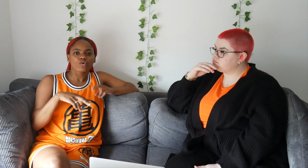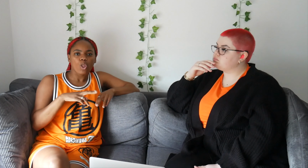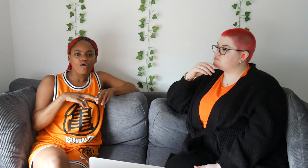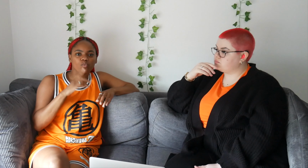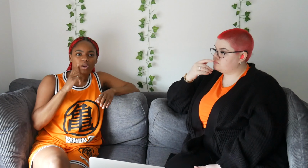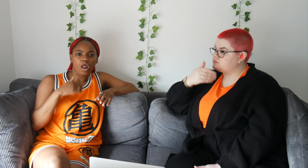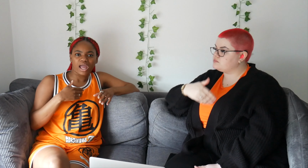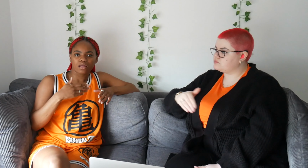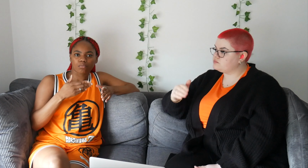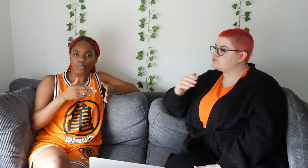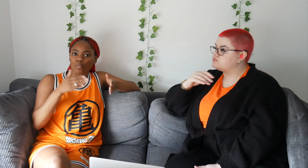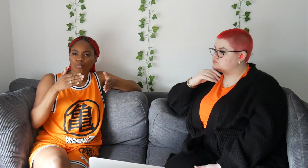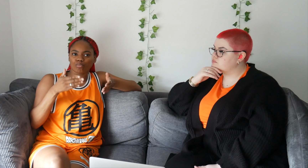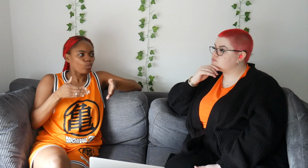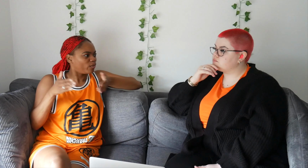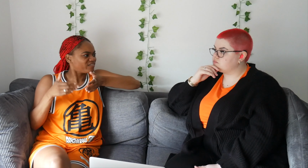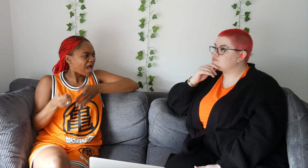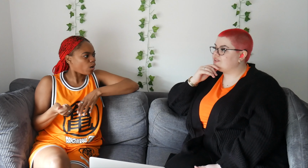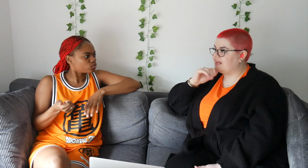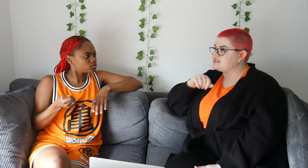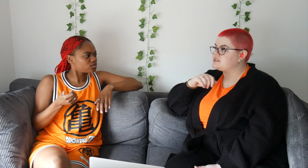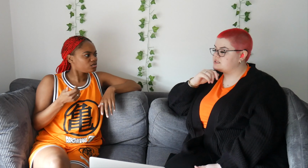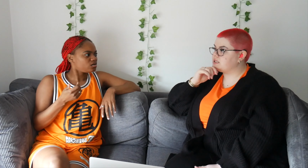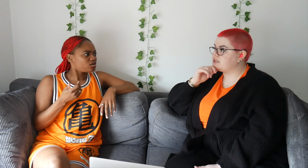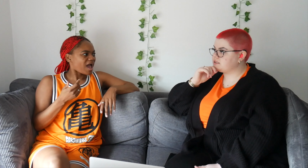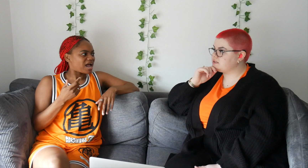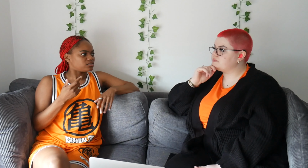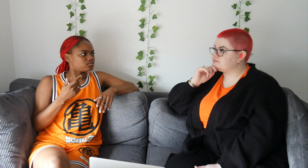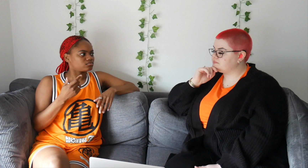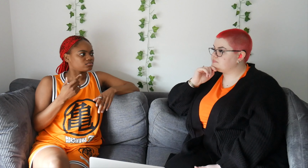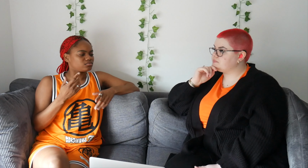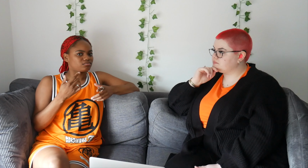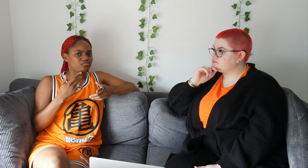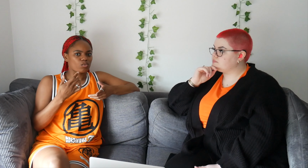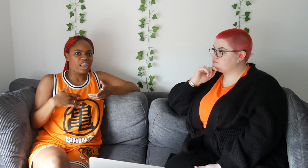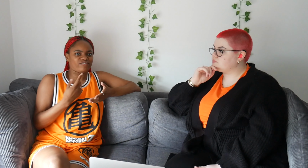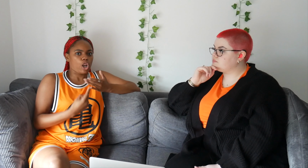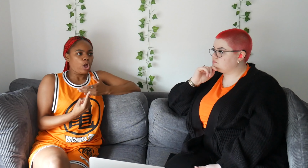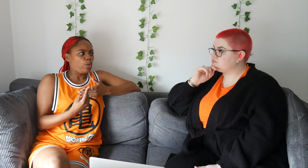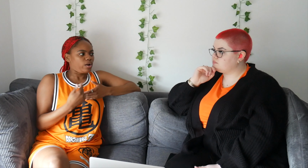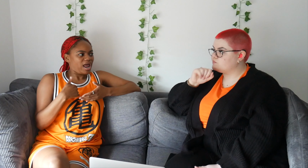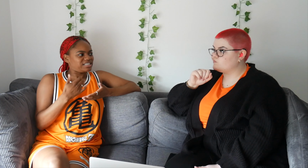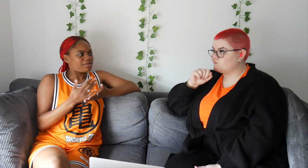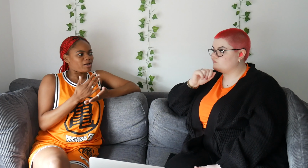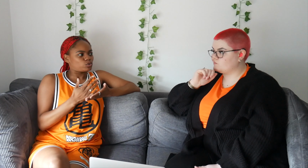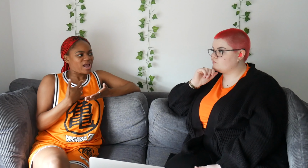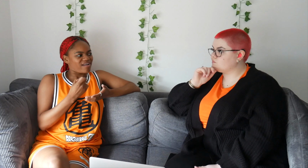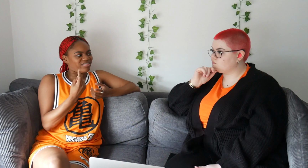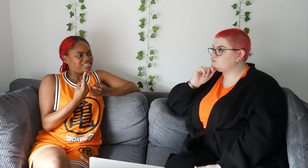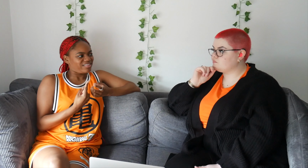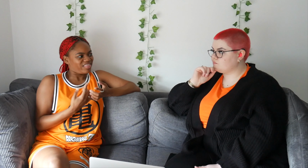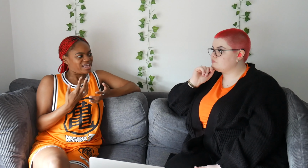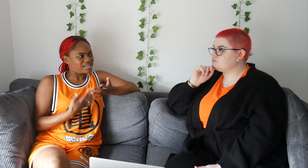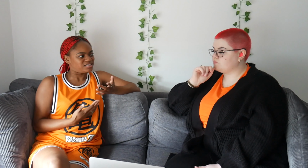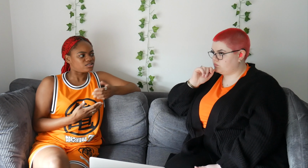be mindful of when I move out eventually and live alone. I need to make sure I have these things.